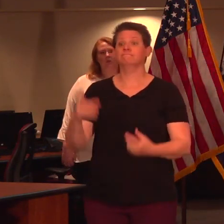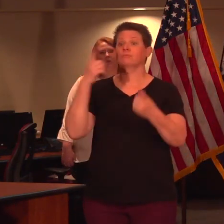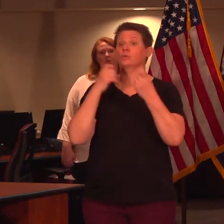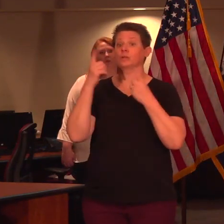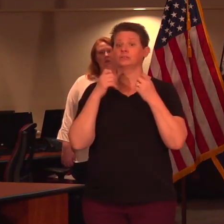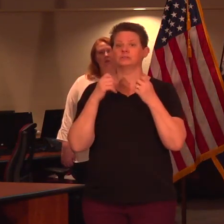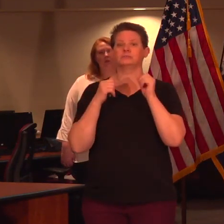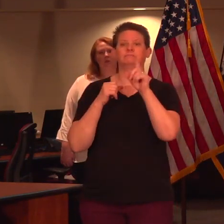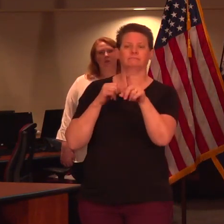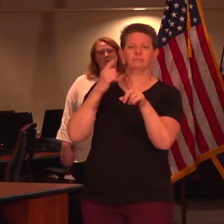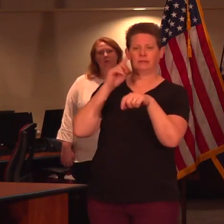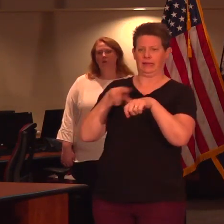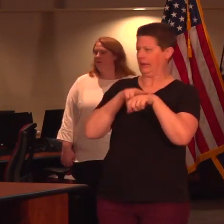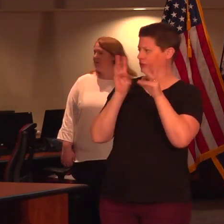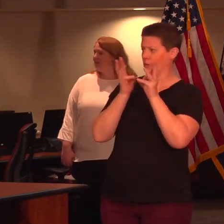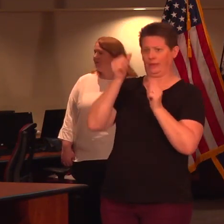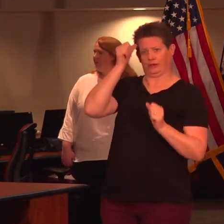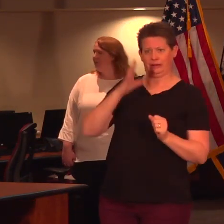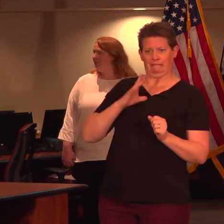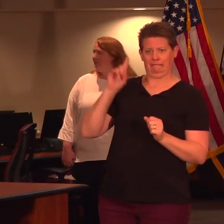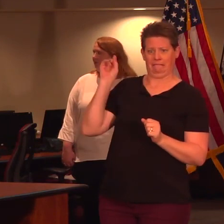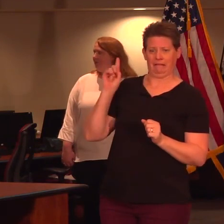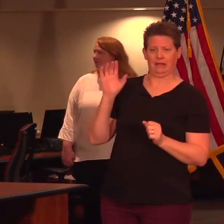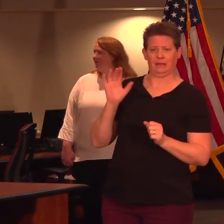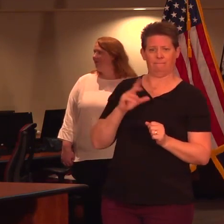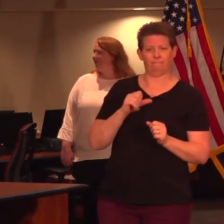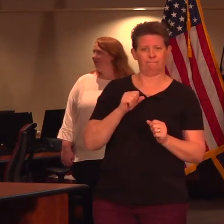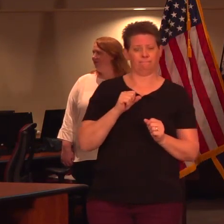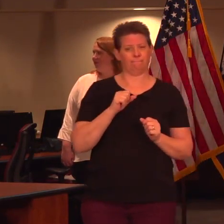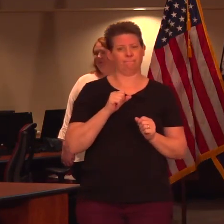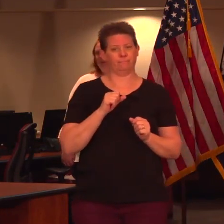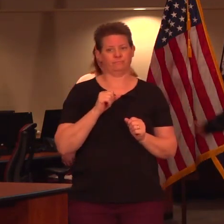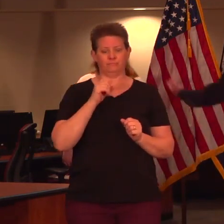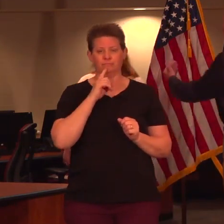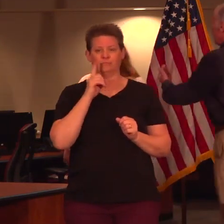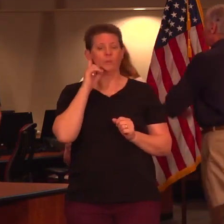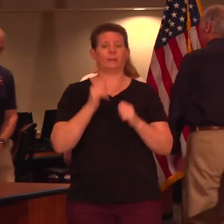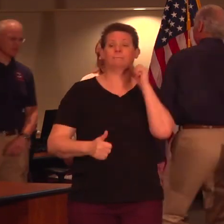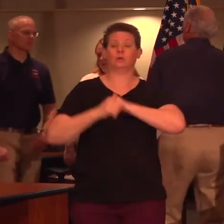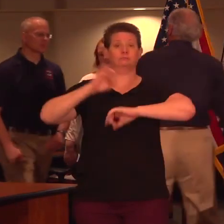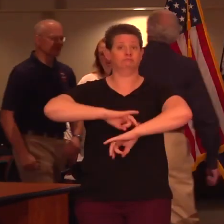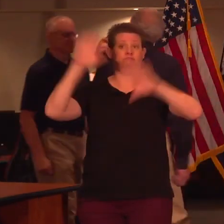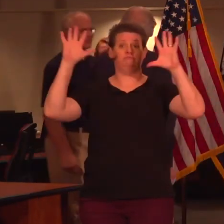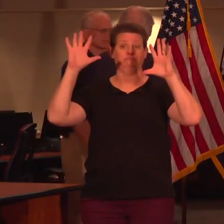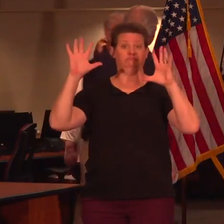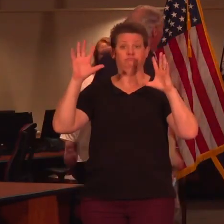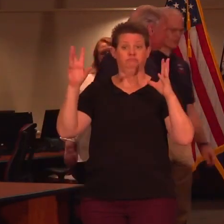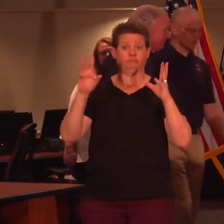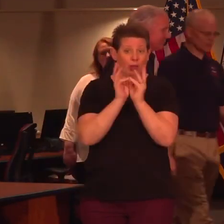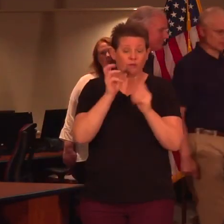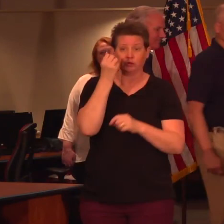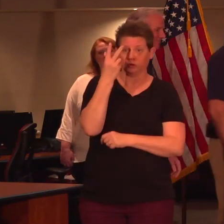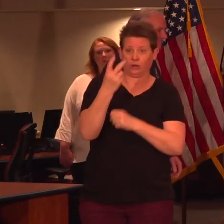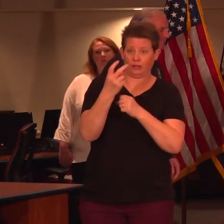Questions? Actually, for the National Weather Service guy, you said this is the most severe outbreak in 12 years. We've had a lot